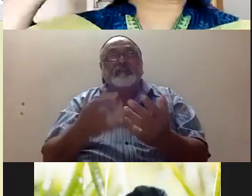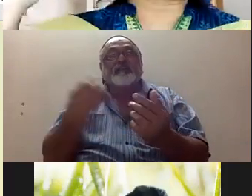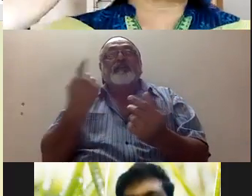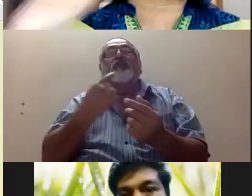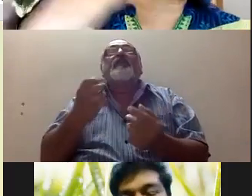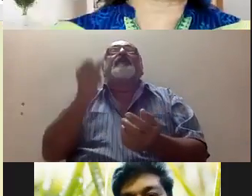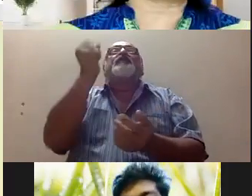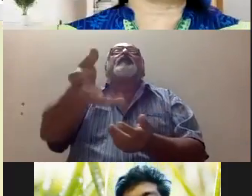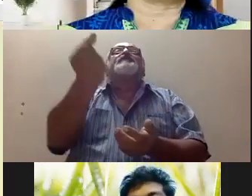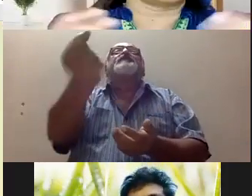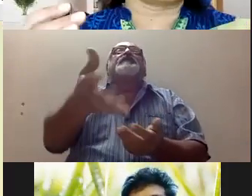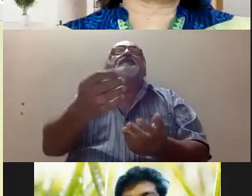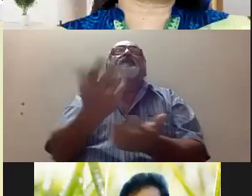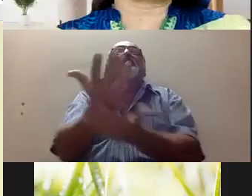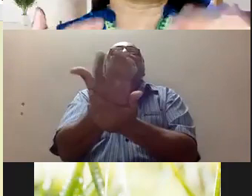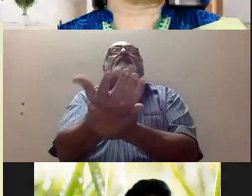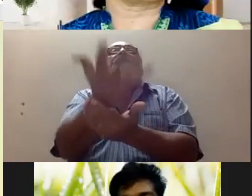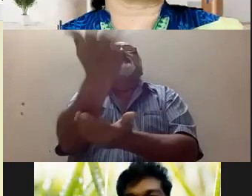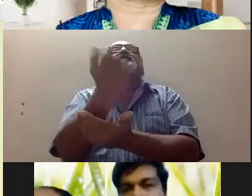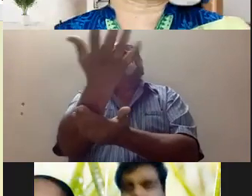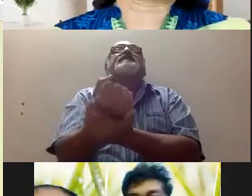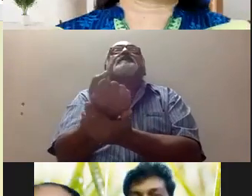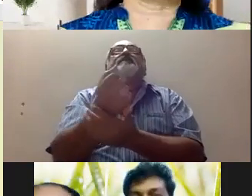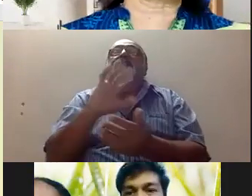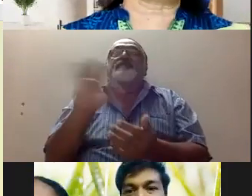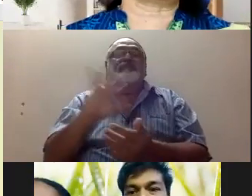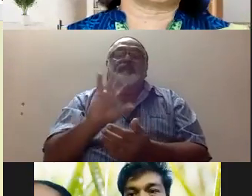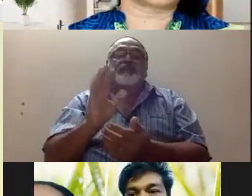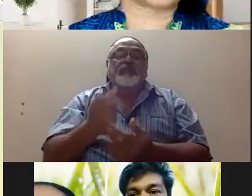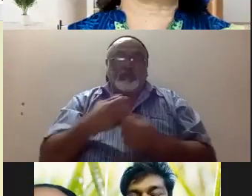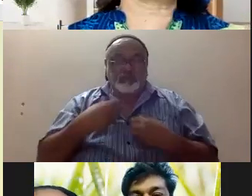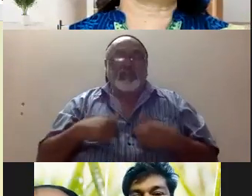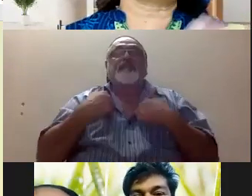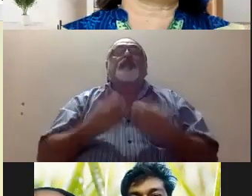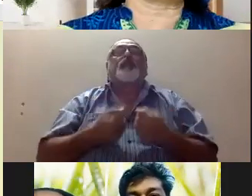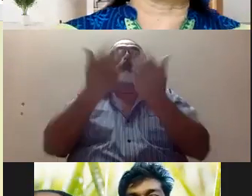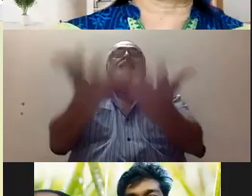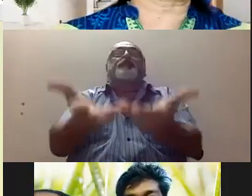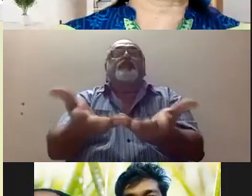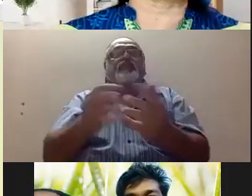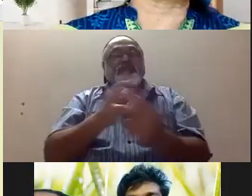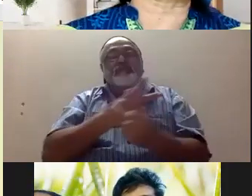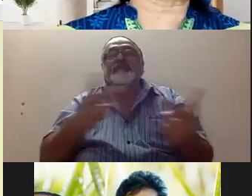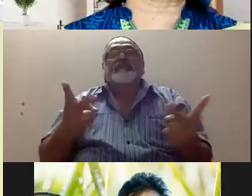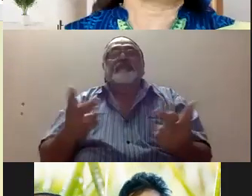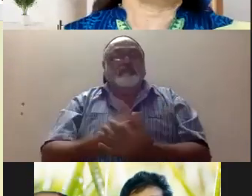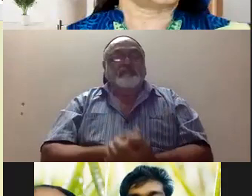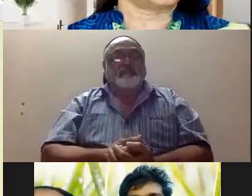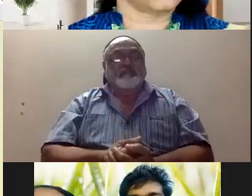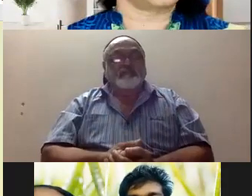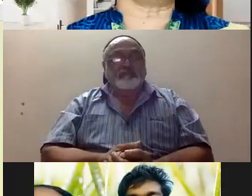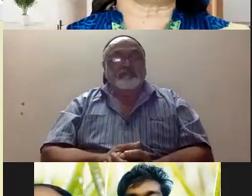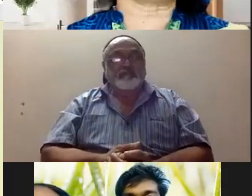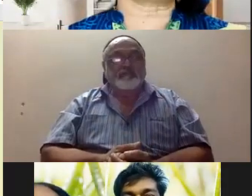they need to move away from that. And similarly, it is the society's responsibility to acknowledge and support